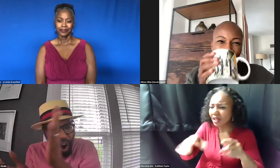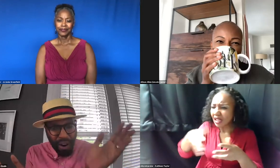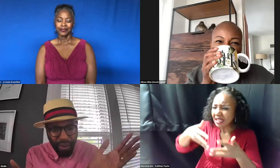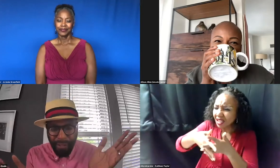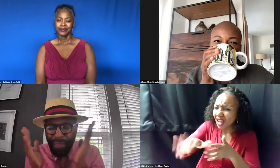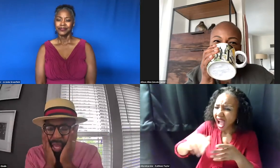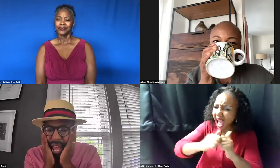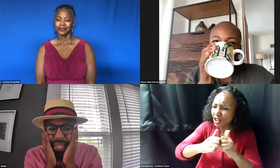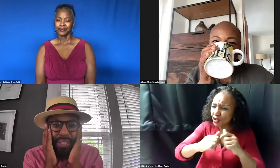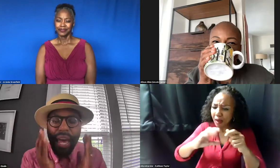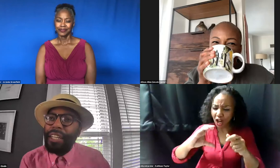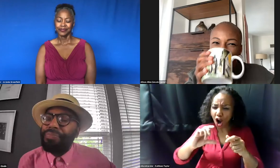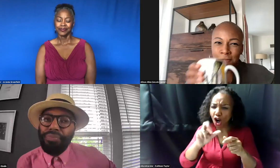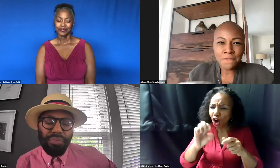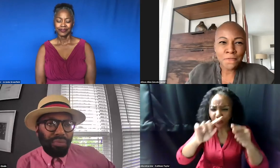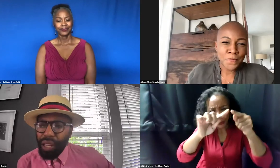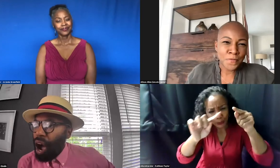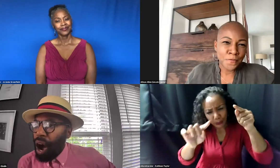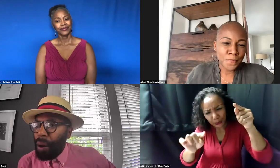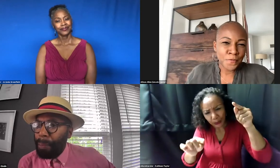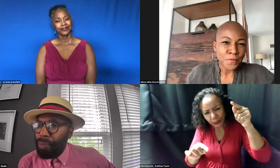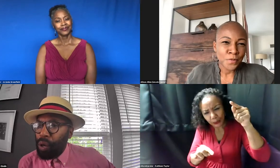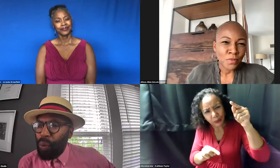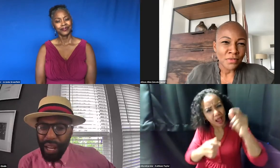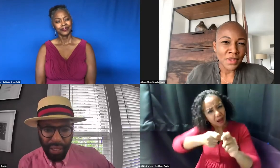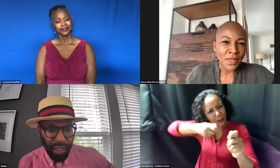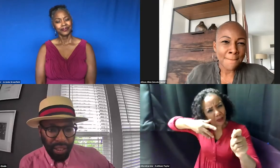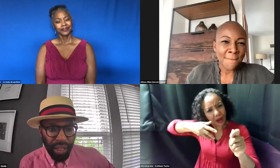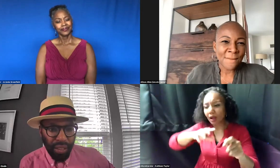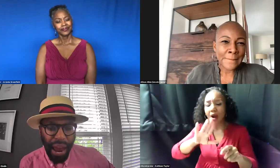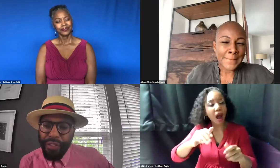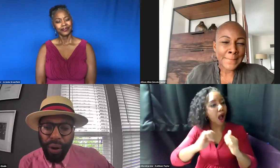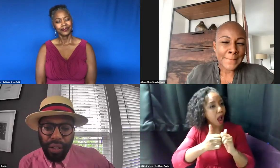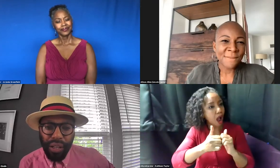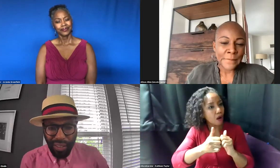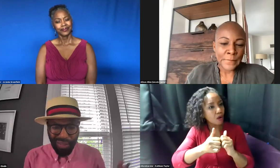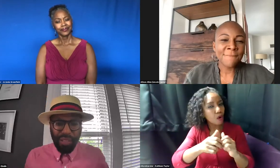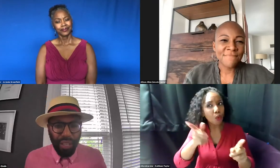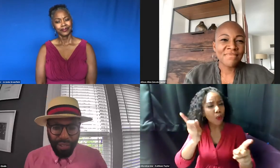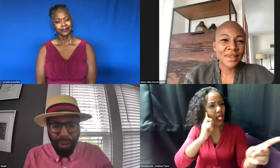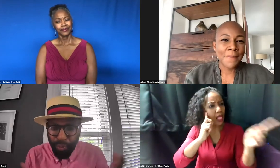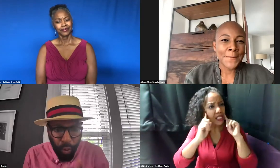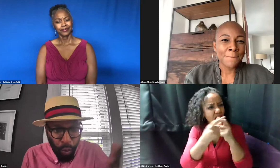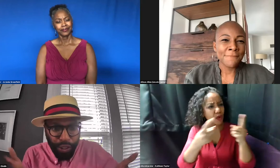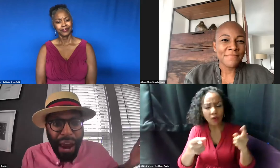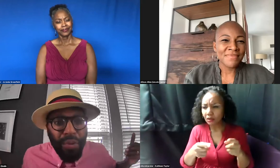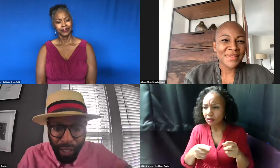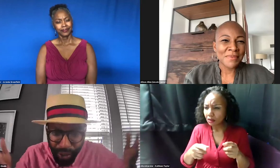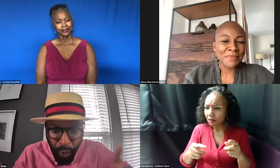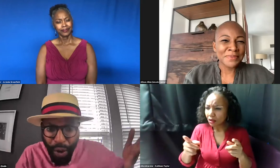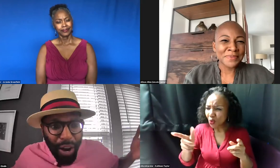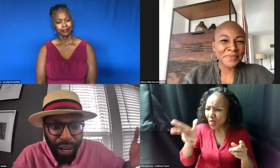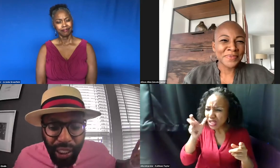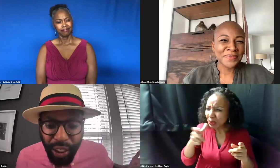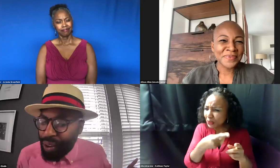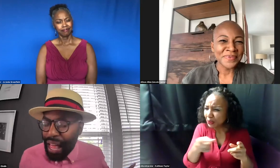these curves? And they said, we listened to everyone. I said, well, he was like, well, who's the everyone?